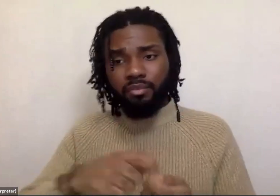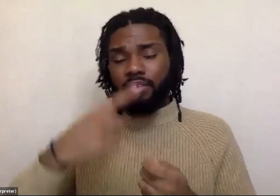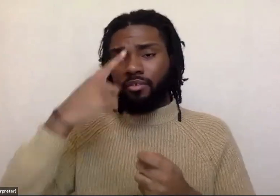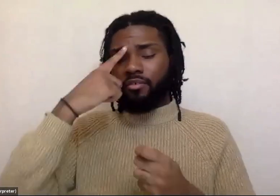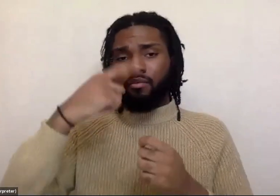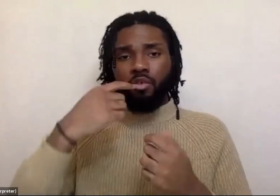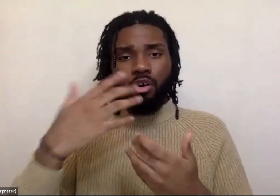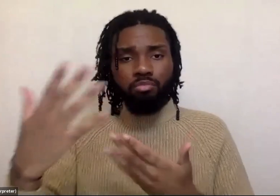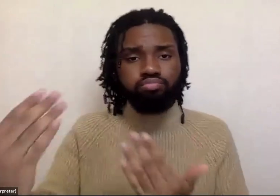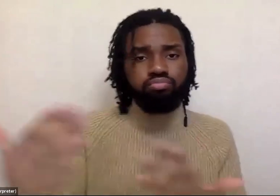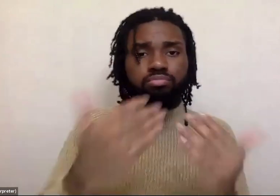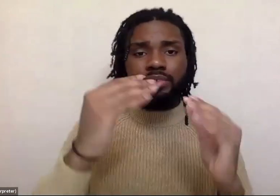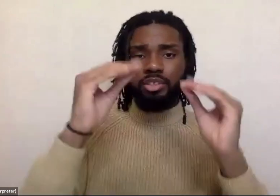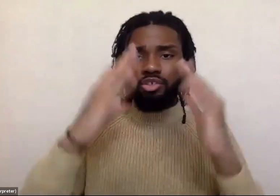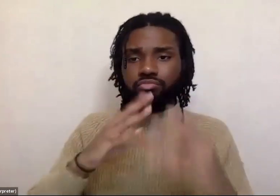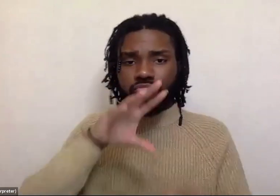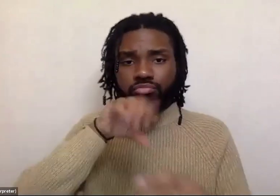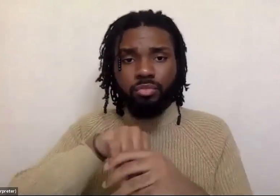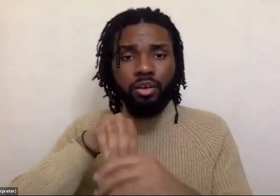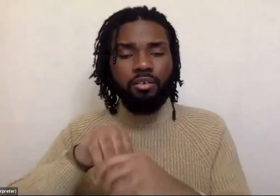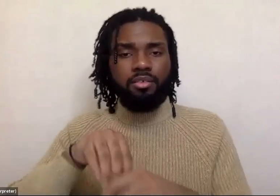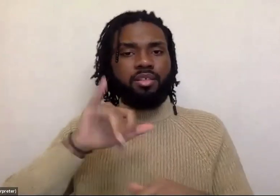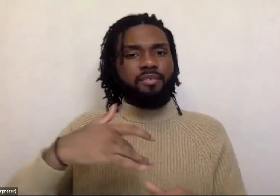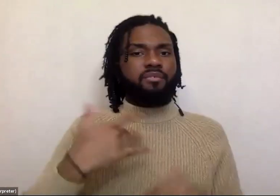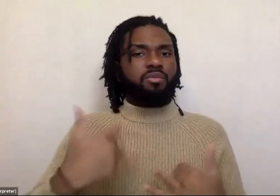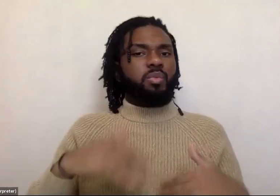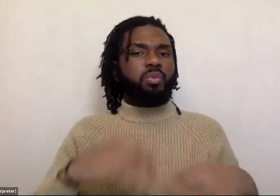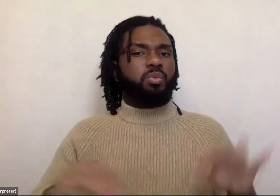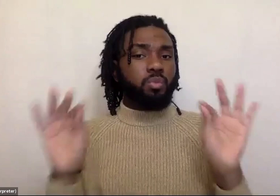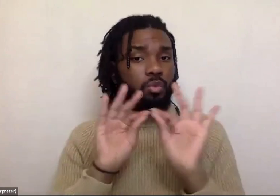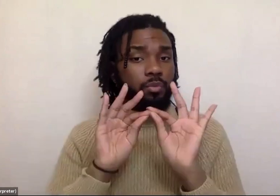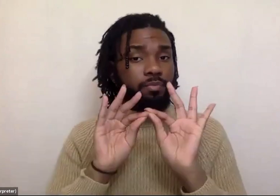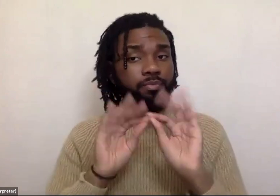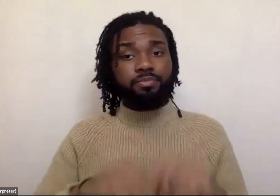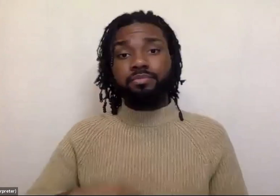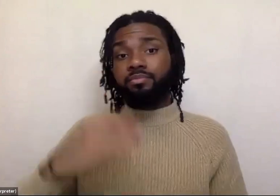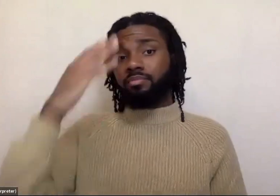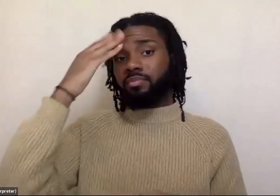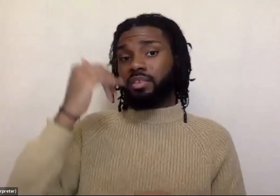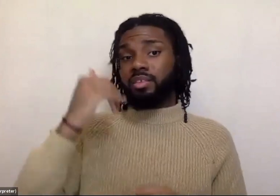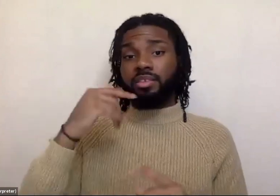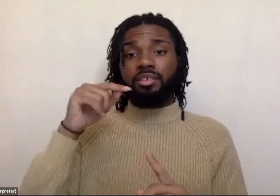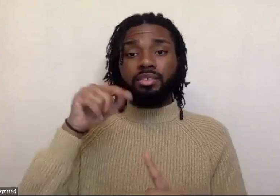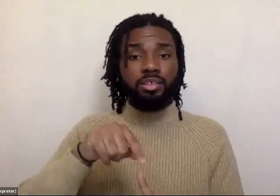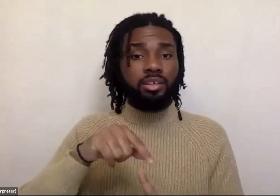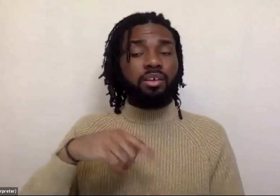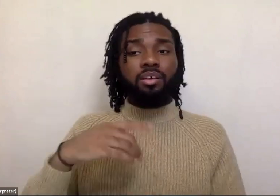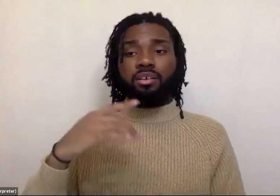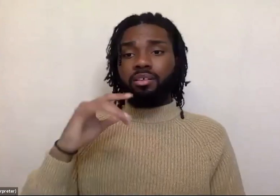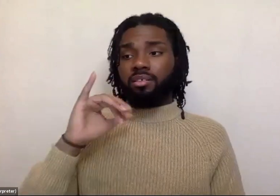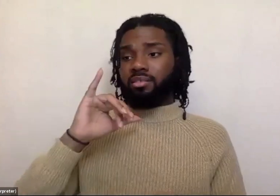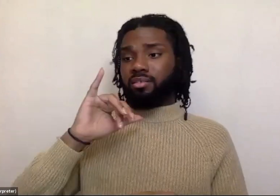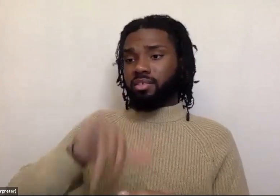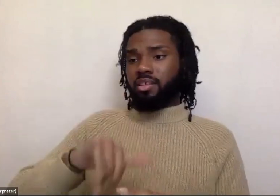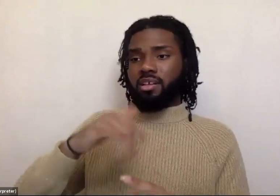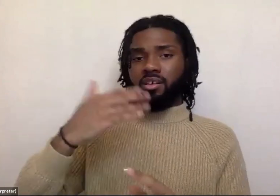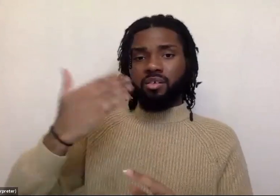teachers together is particularly important, because, as I said, the sense of knowledge and the sense